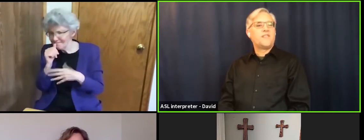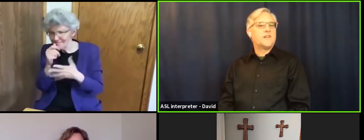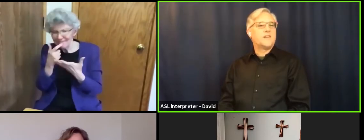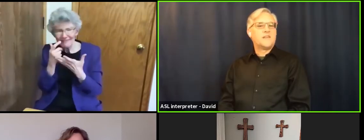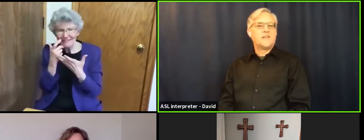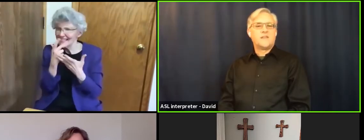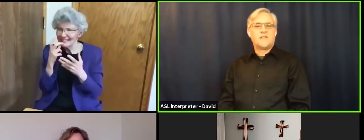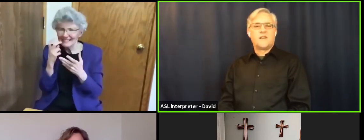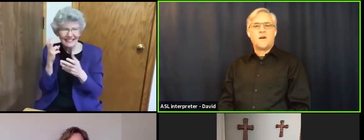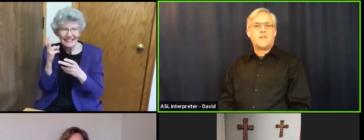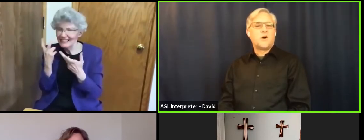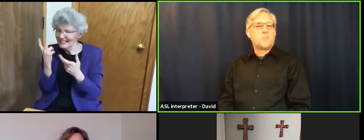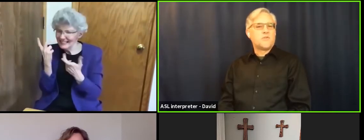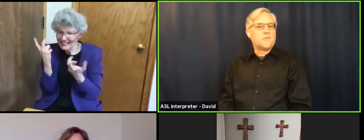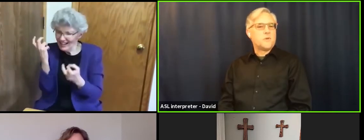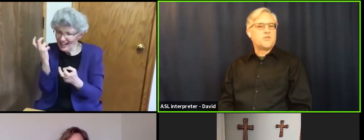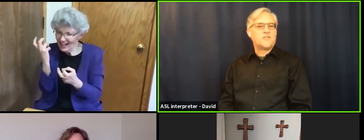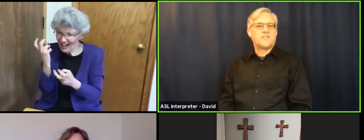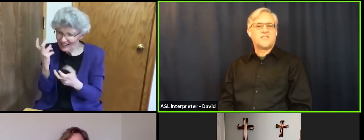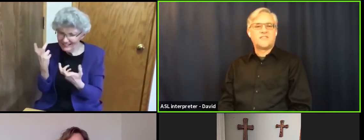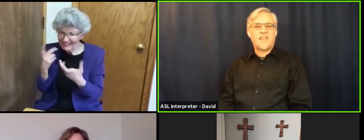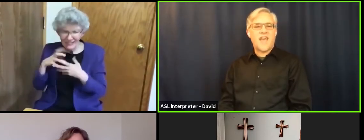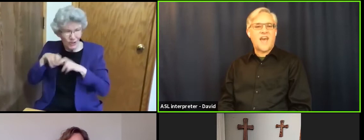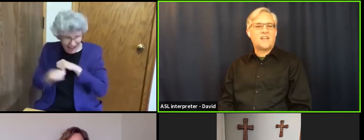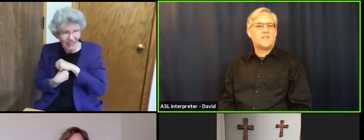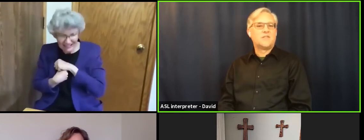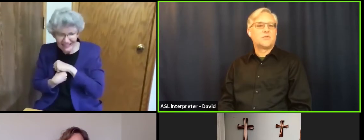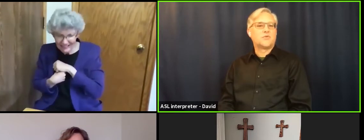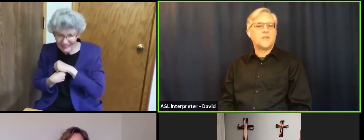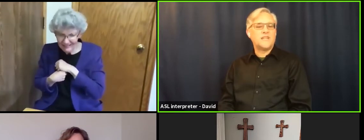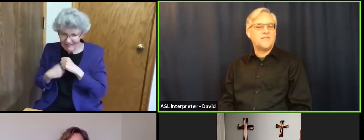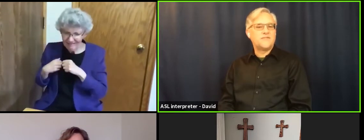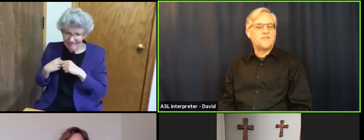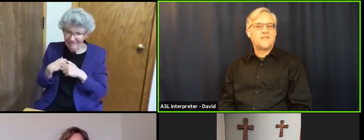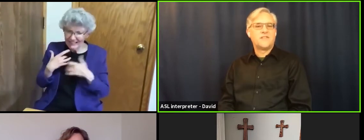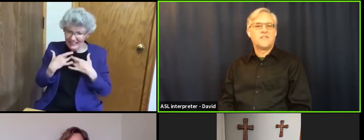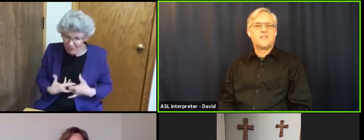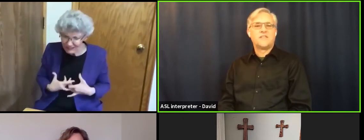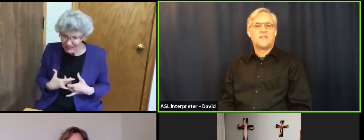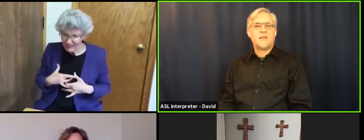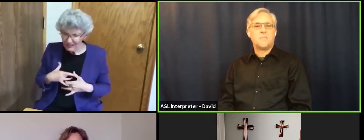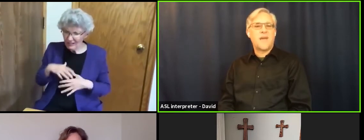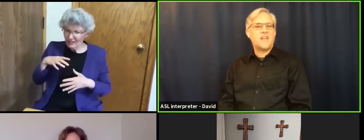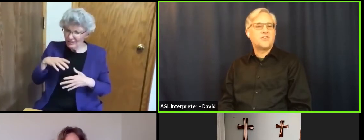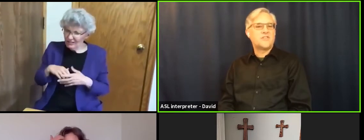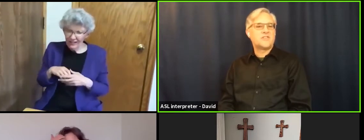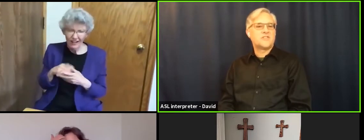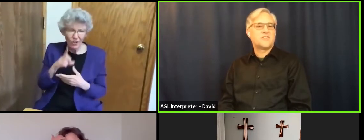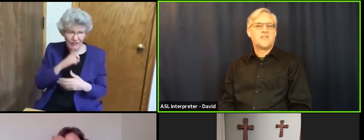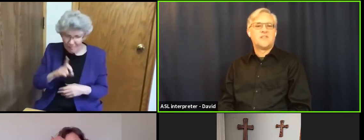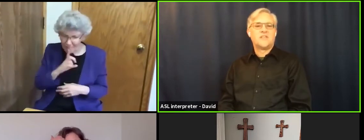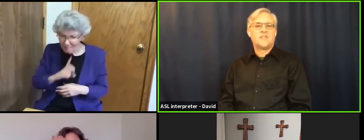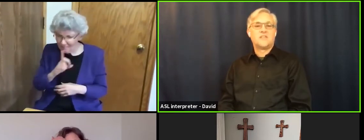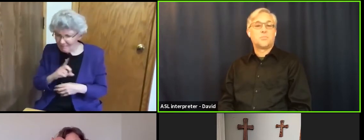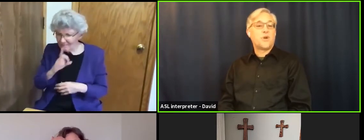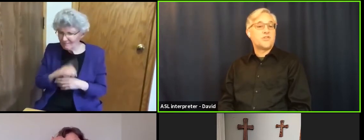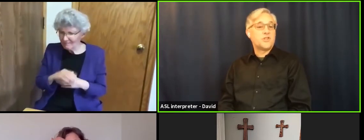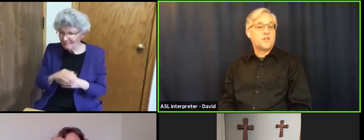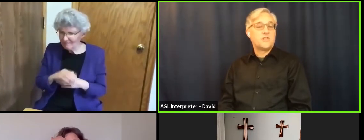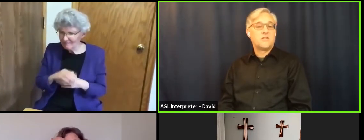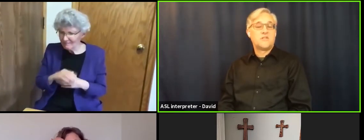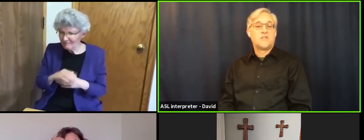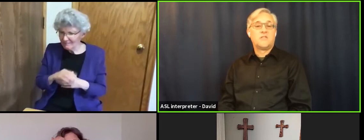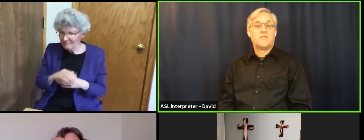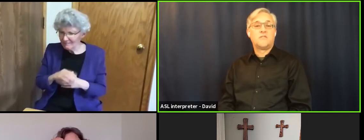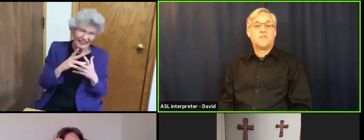We're feeling a number of emotions: sad, grief, impatience,